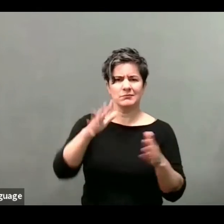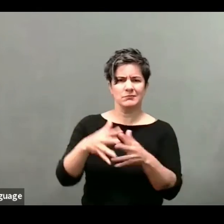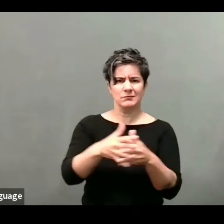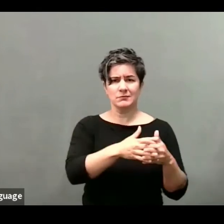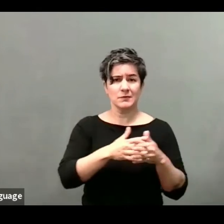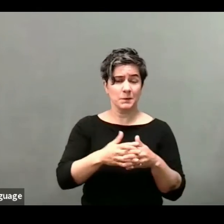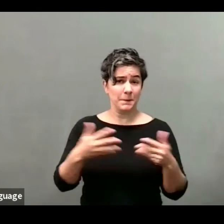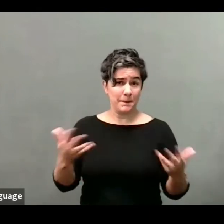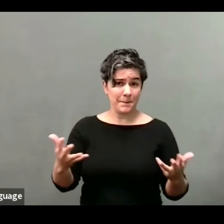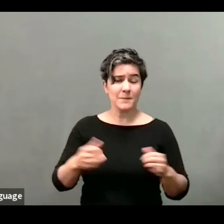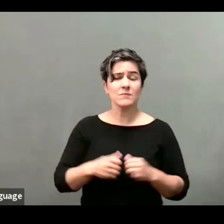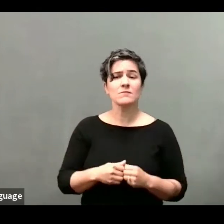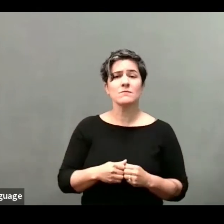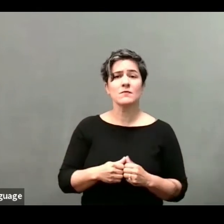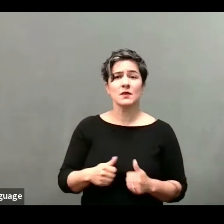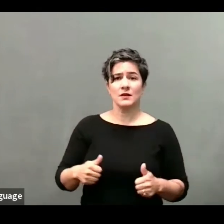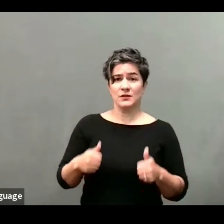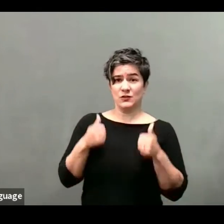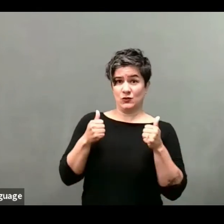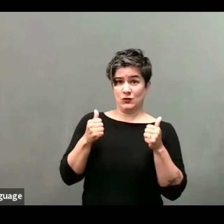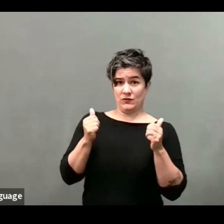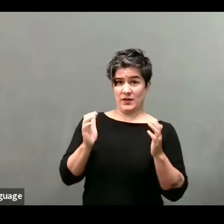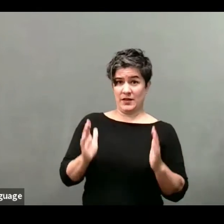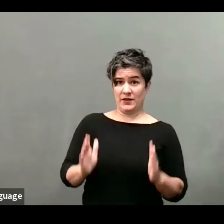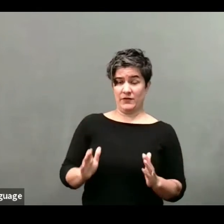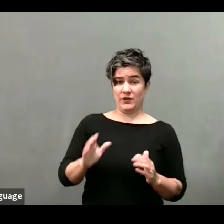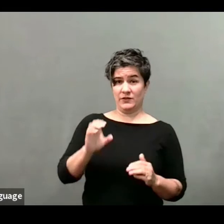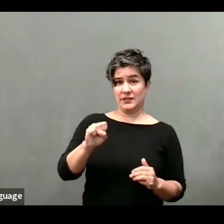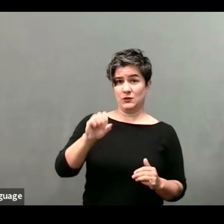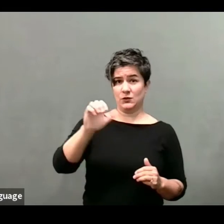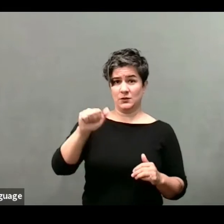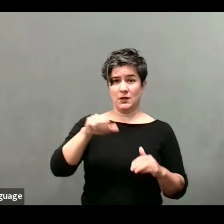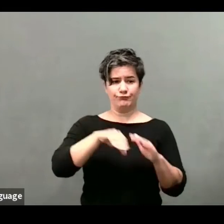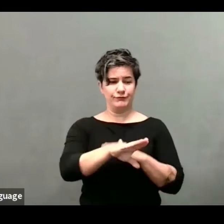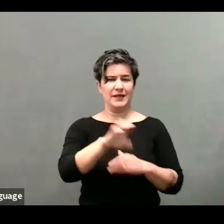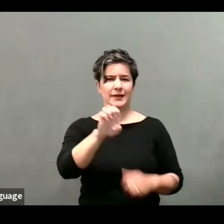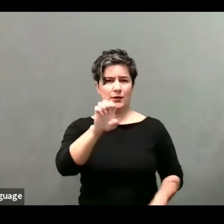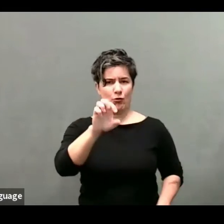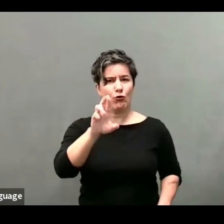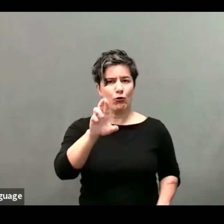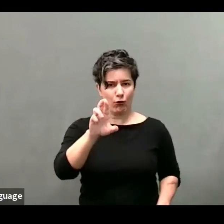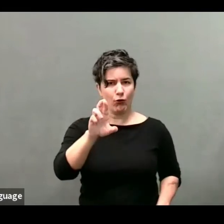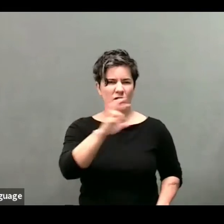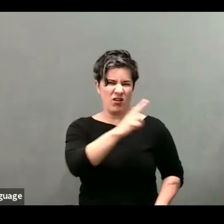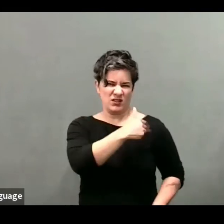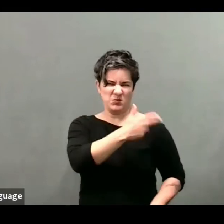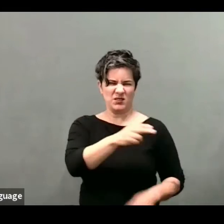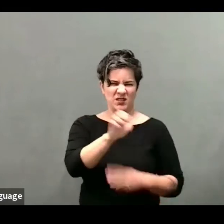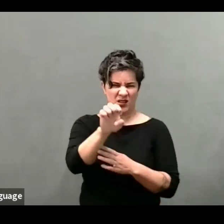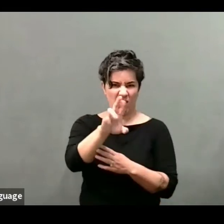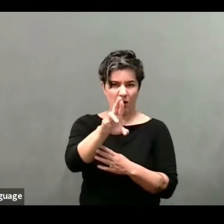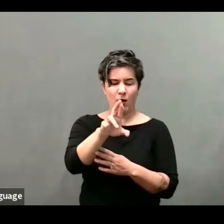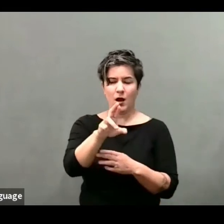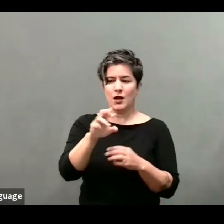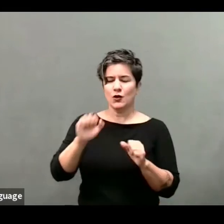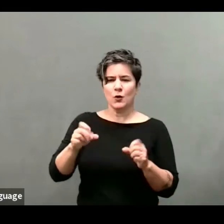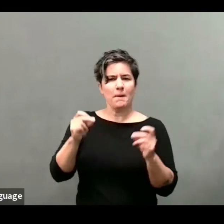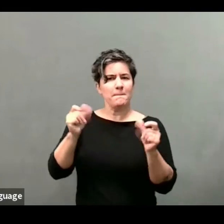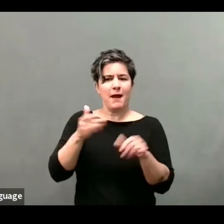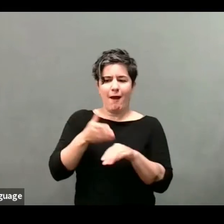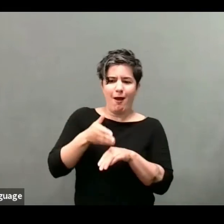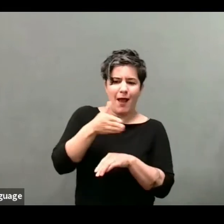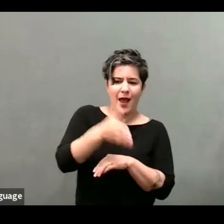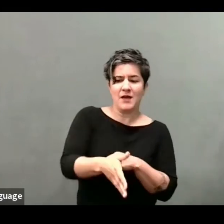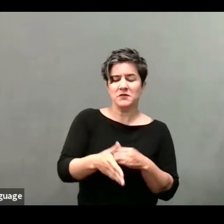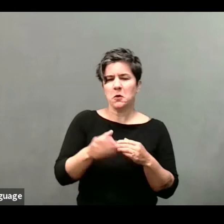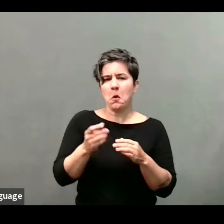is that a survivor of a sexual assault will come into the emergency department And that could be immediately after an assault